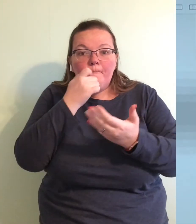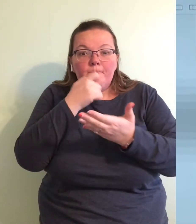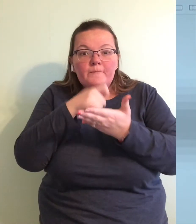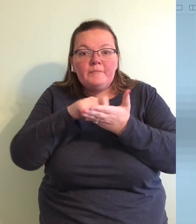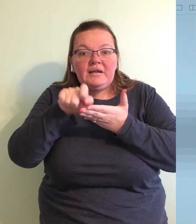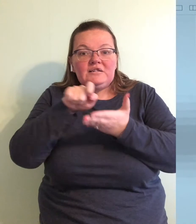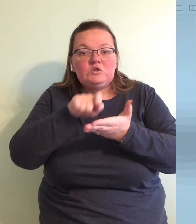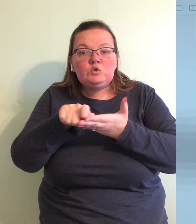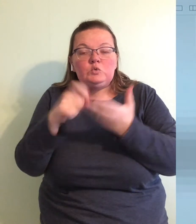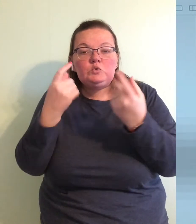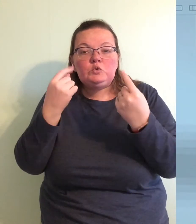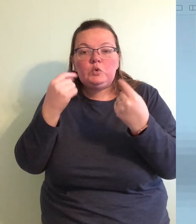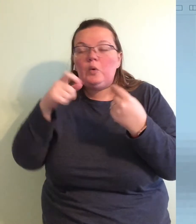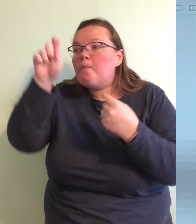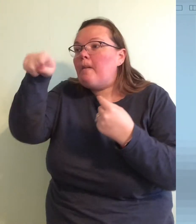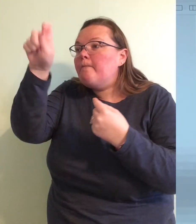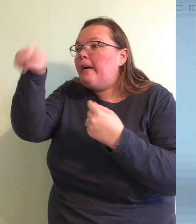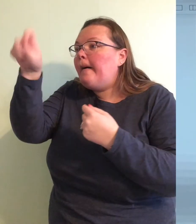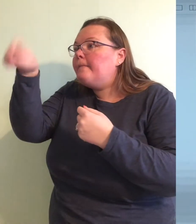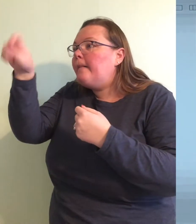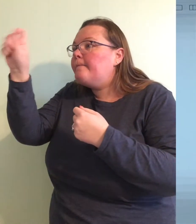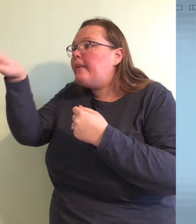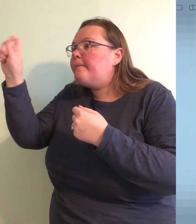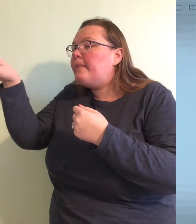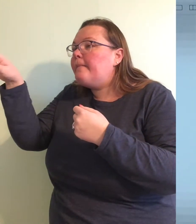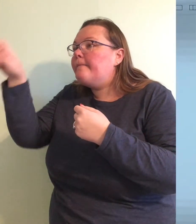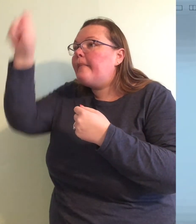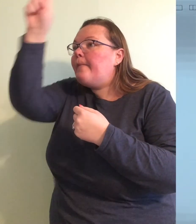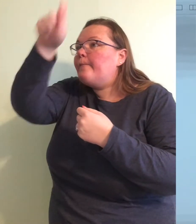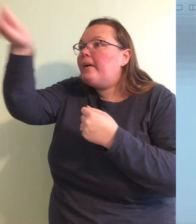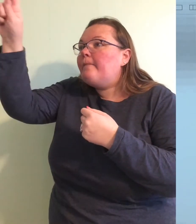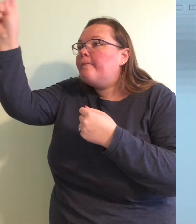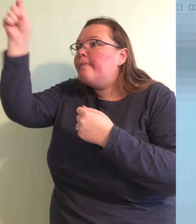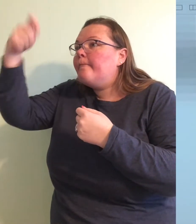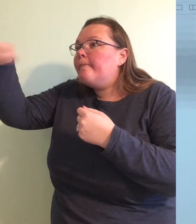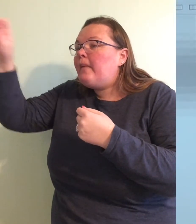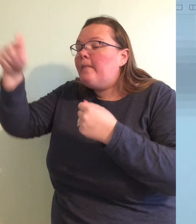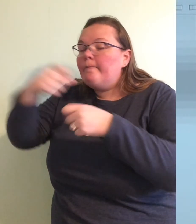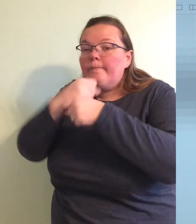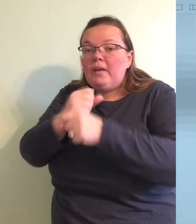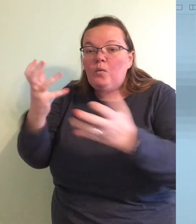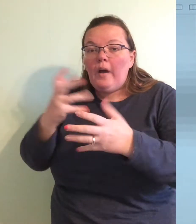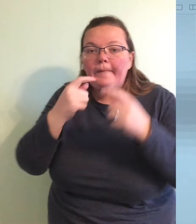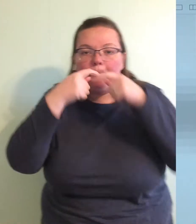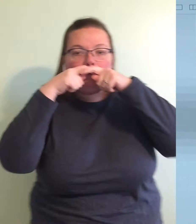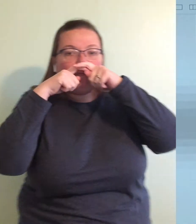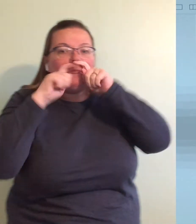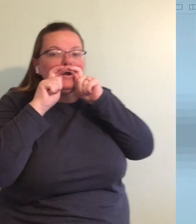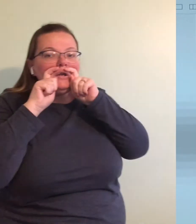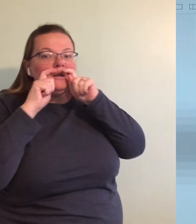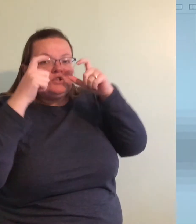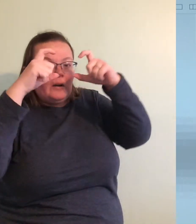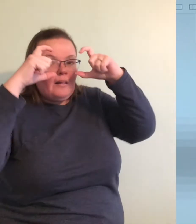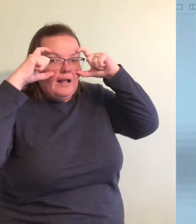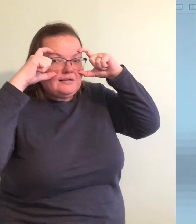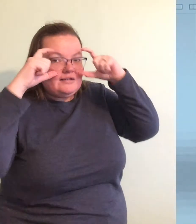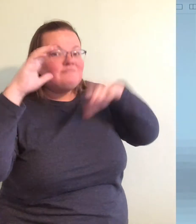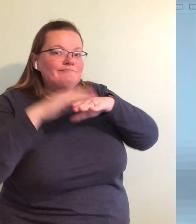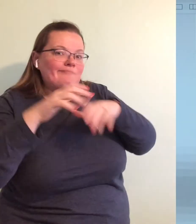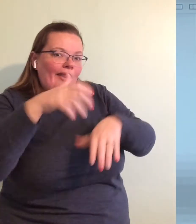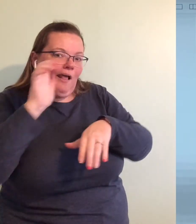his pocket and scribbled a mustache on the lion's upper lip, and then a pair of spectacles over its eyes. Then he